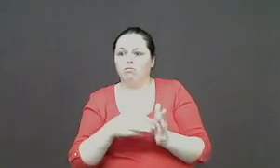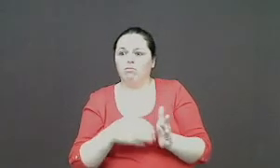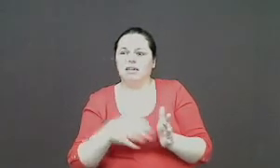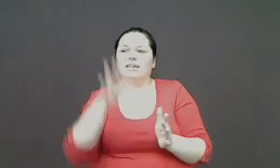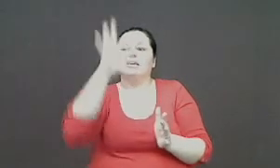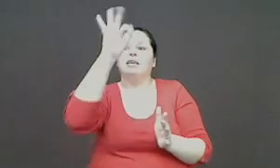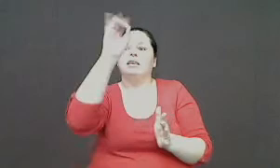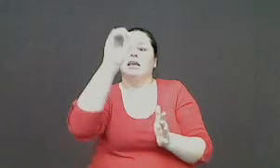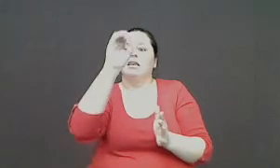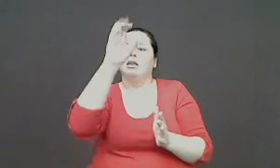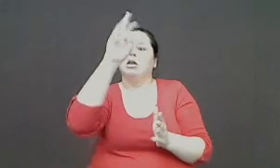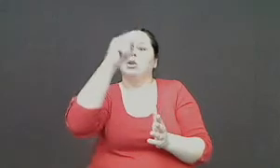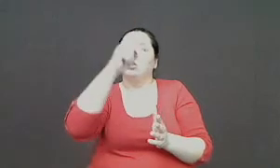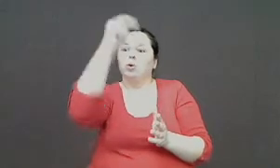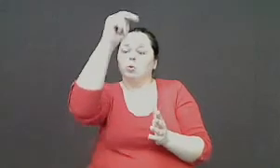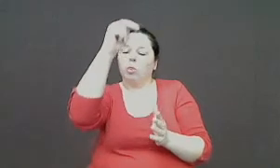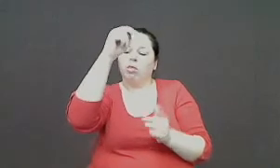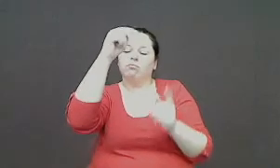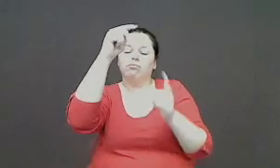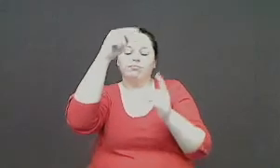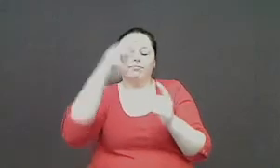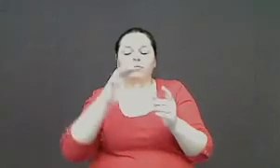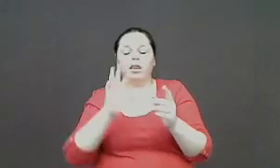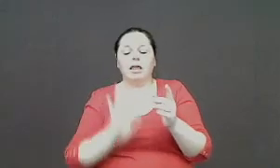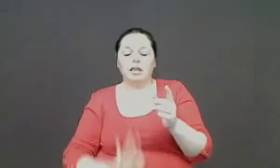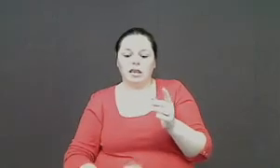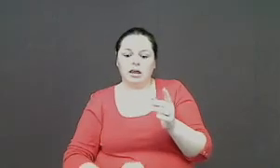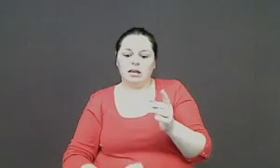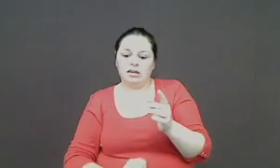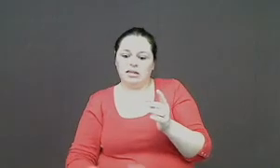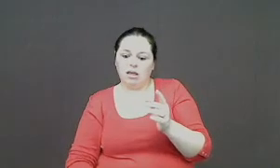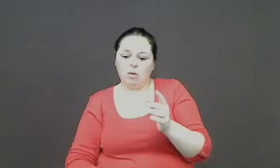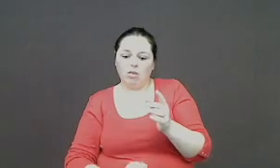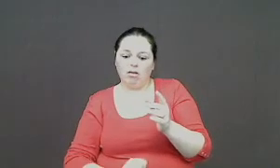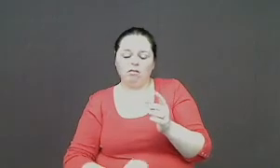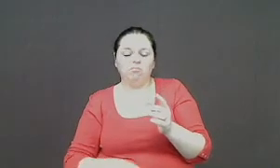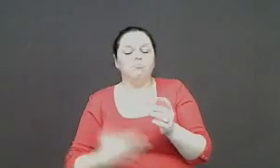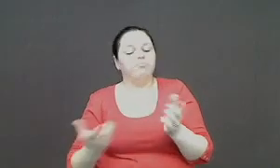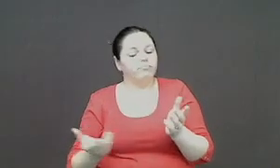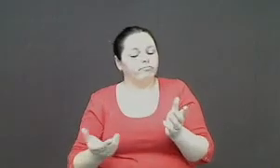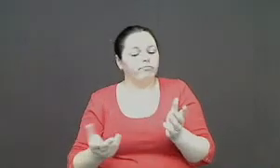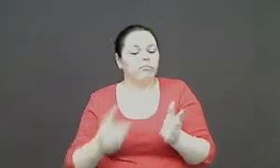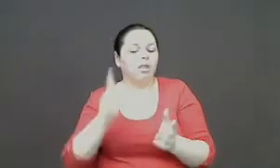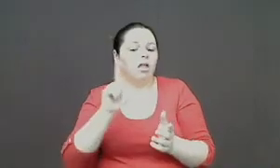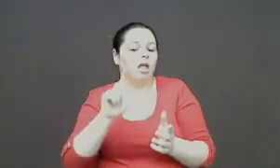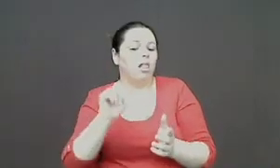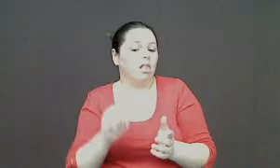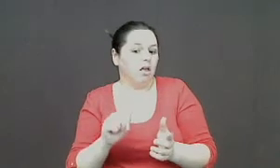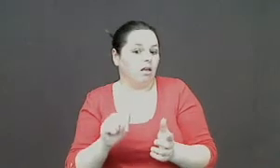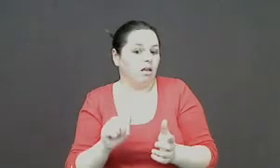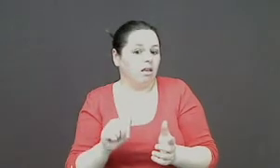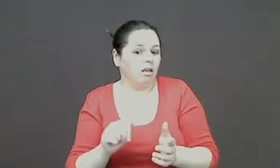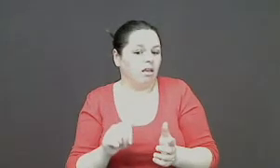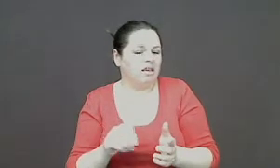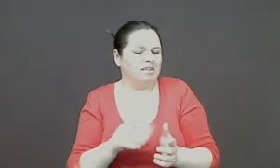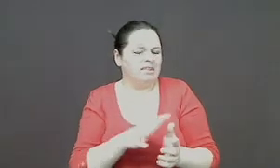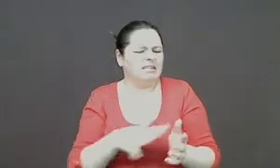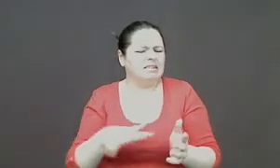North Pole, or 90 degrees south, which would be the South Pole. Los Angeles, for example, is located about 32